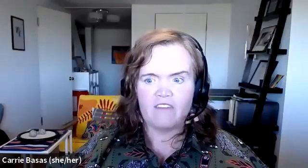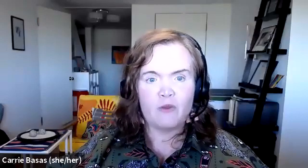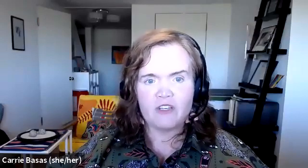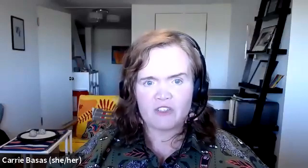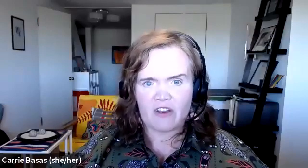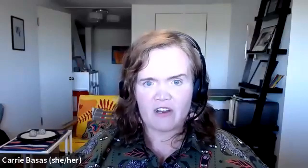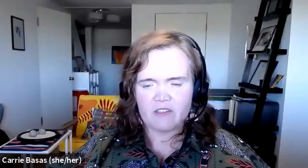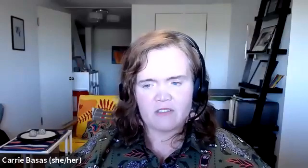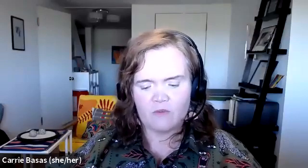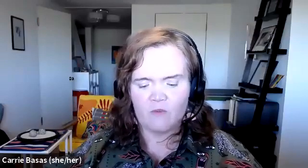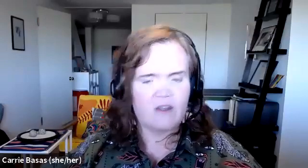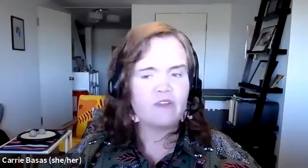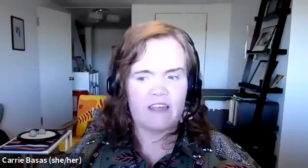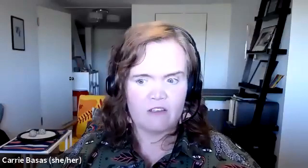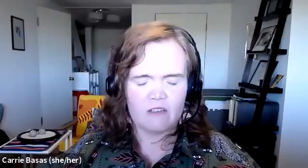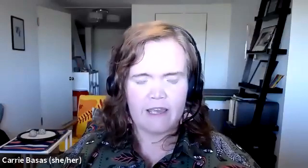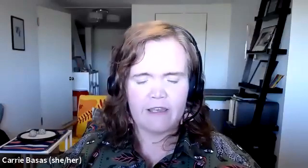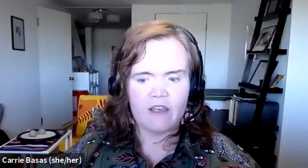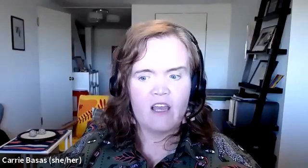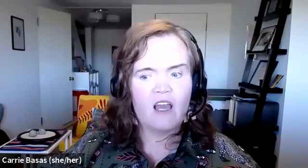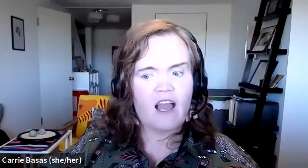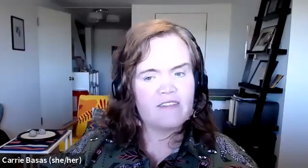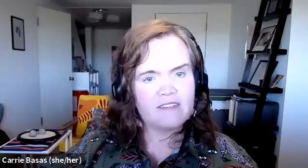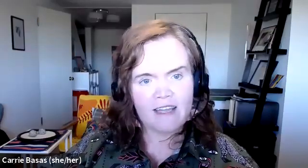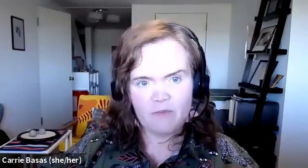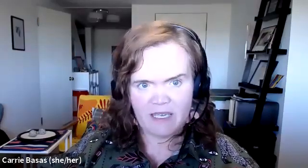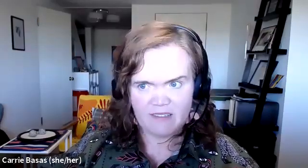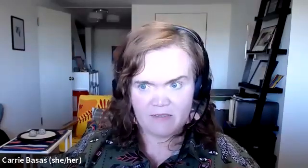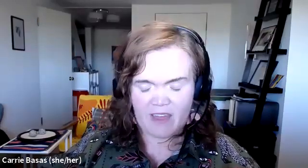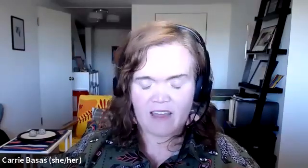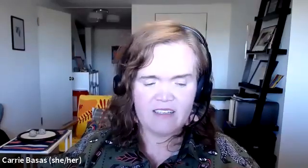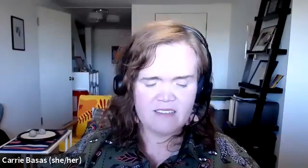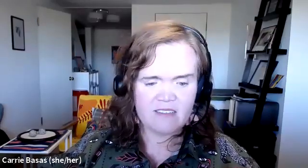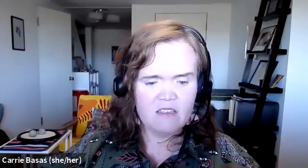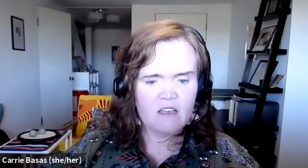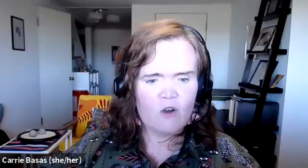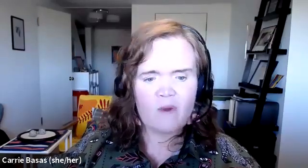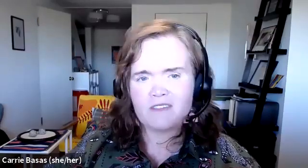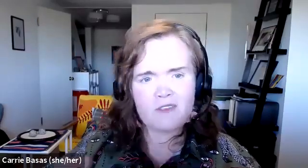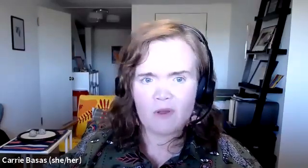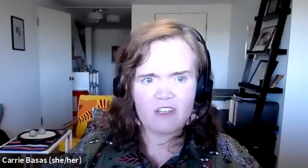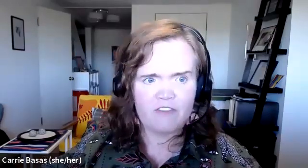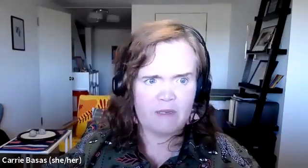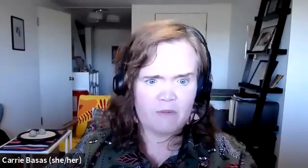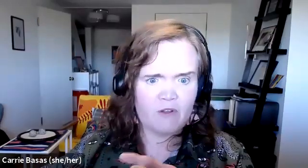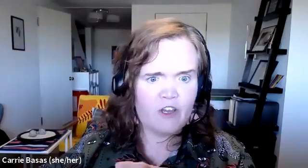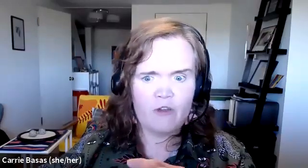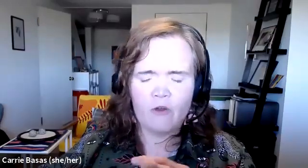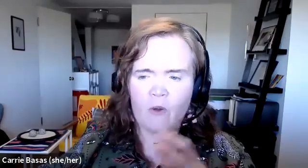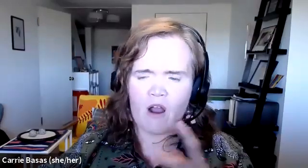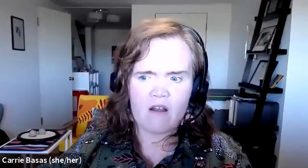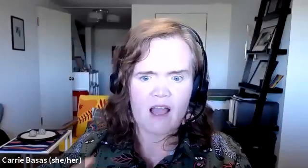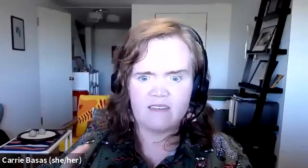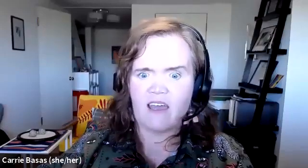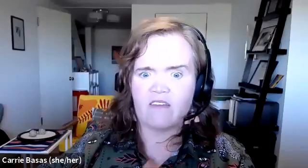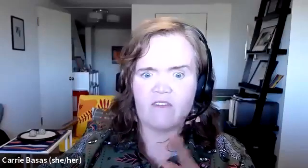But if you were in charge, what would they look like? And the second piece of that is, what is the role of people